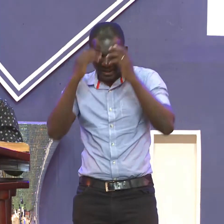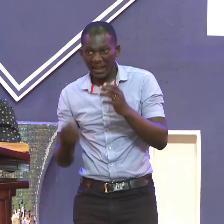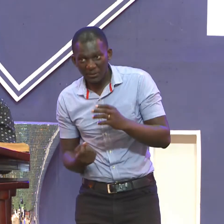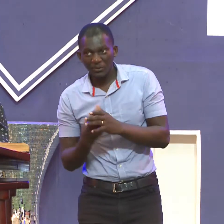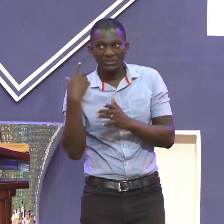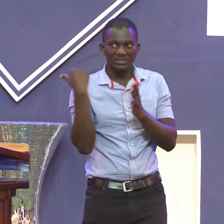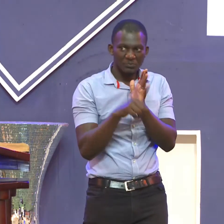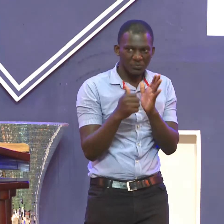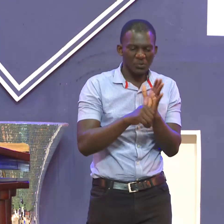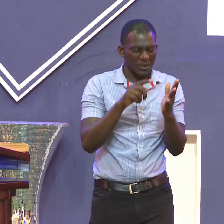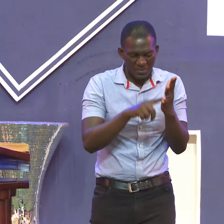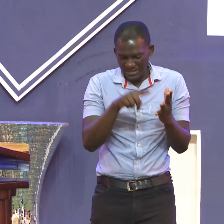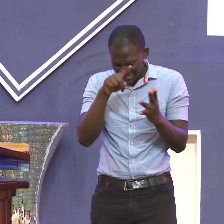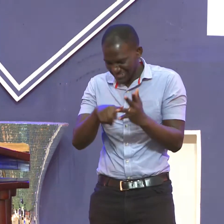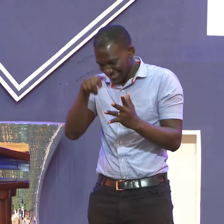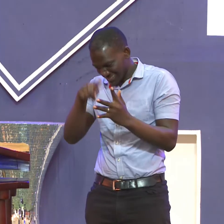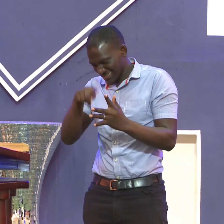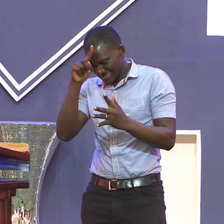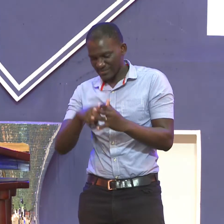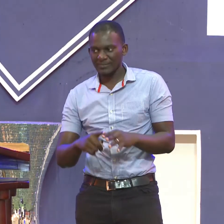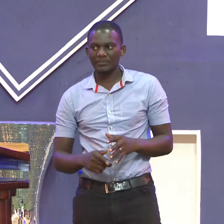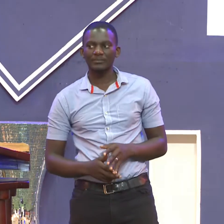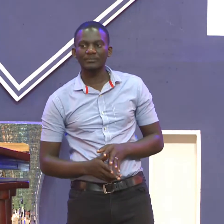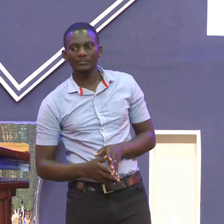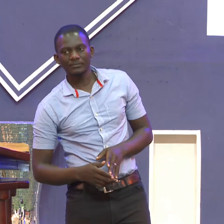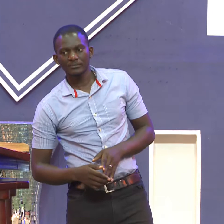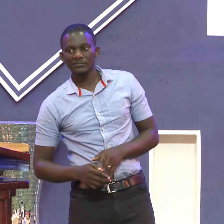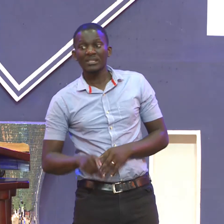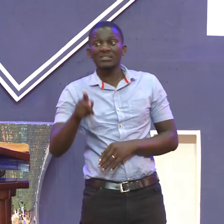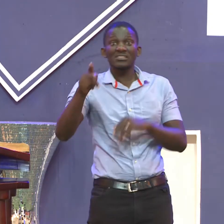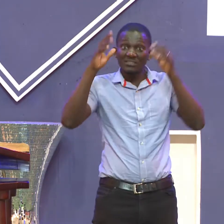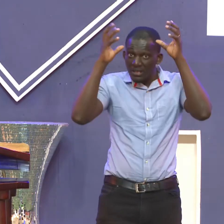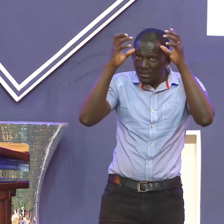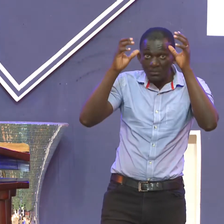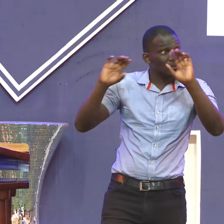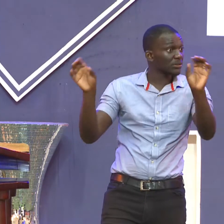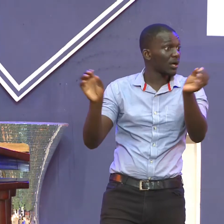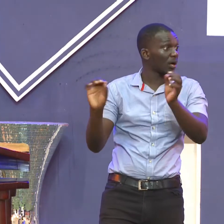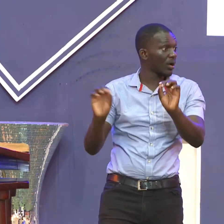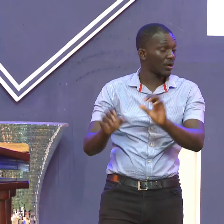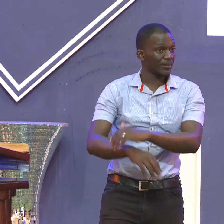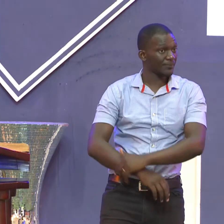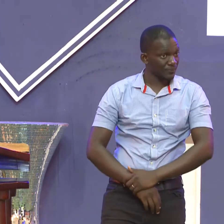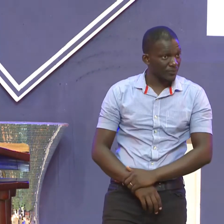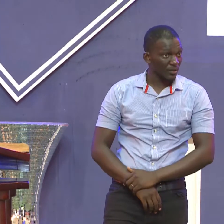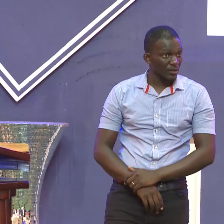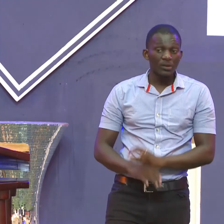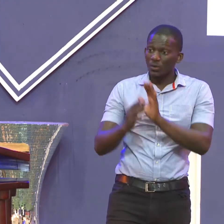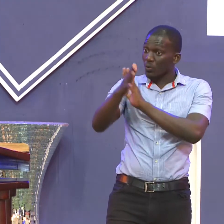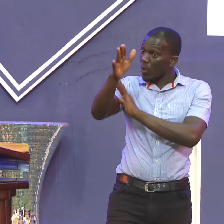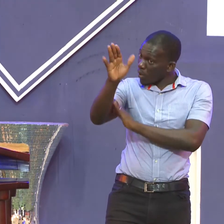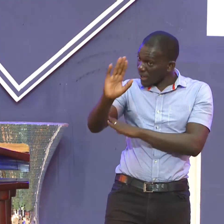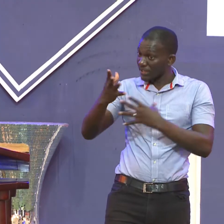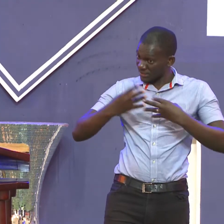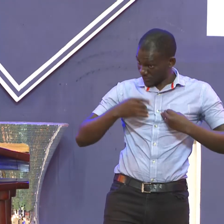no nebweti nebweti nebweti that have brought caused such and such a situation jino si mizimu abo Luganda these are not demons my Mukama dear akirese